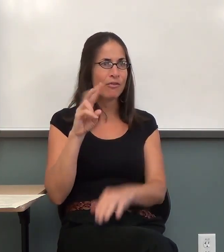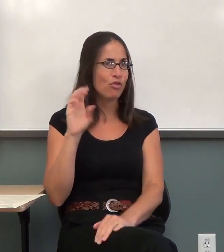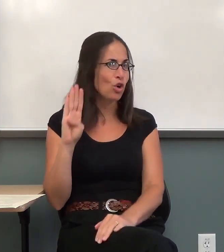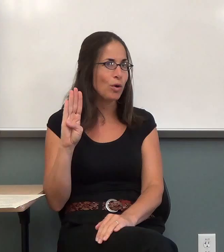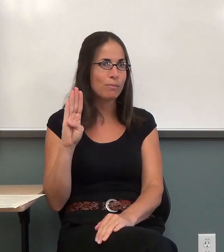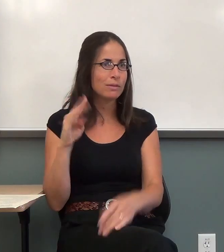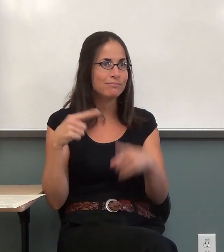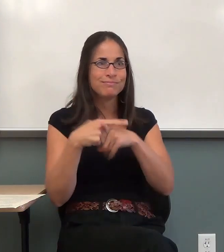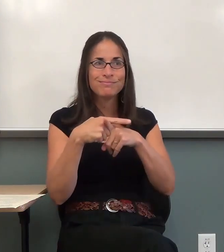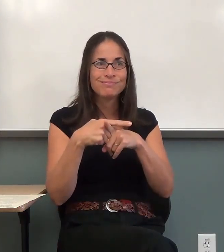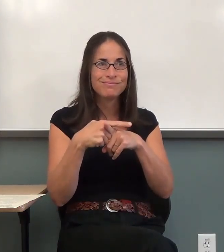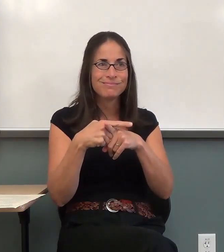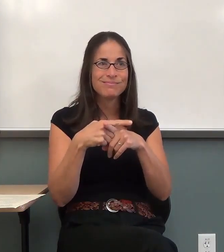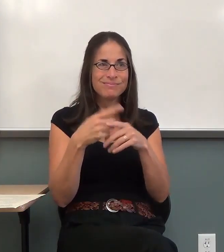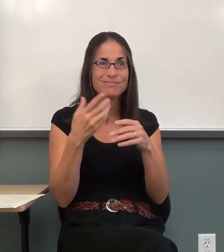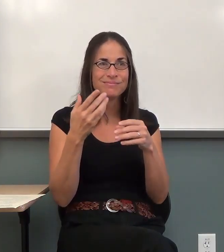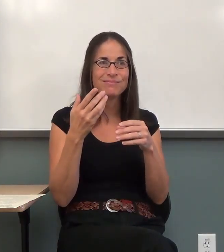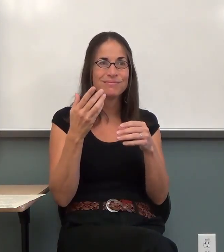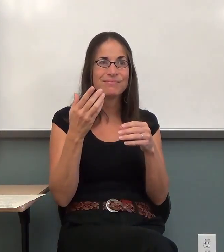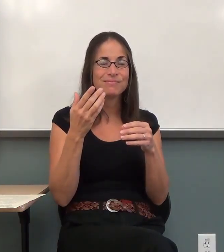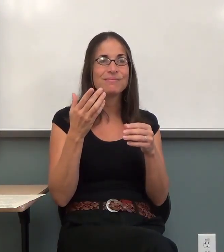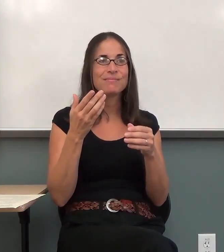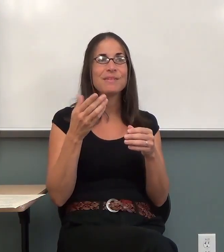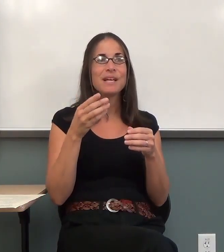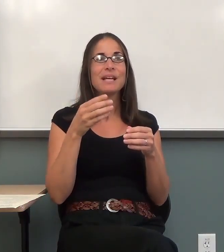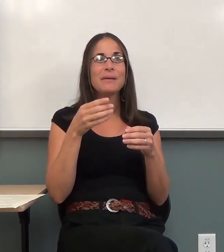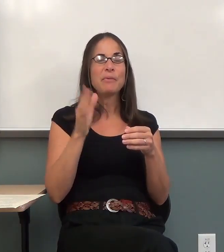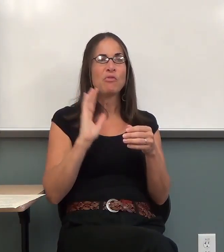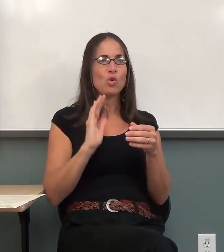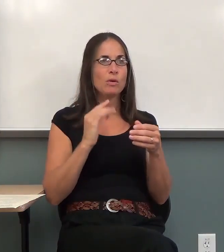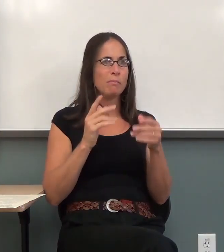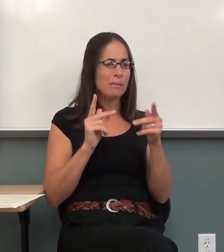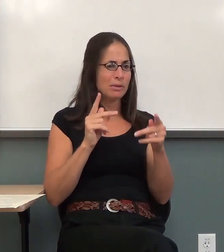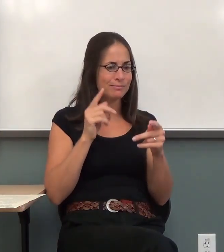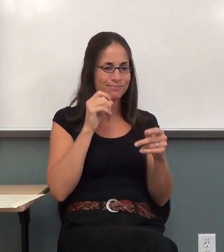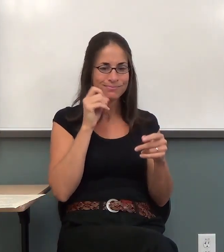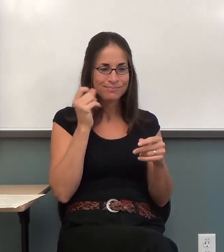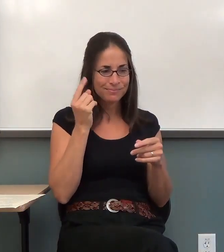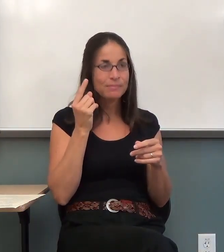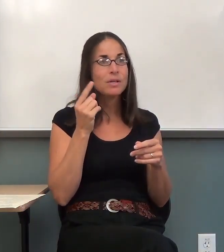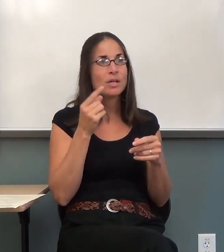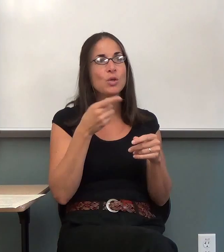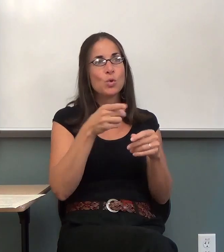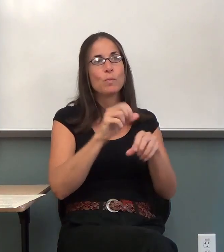follow? You understand that? So that's kind of where we had some disconnect. So we're working on that. We're going to work on that. So